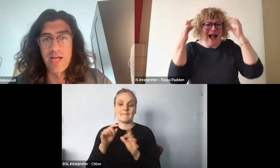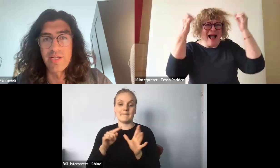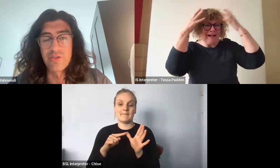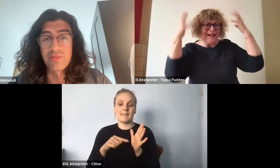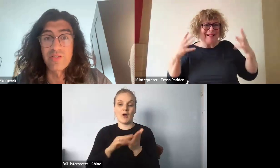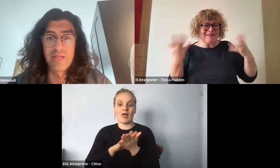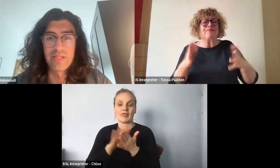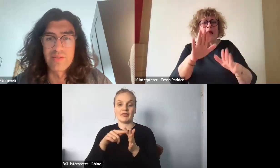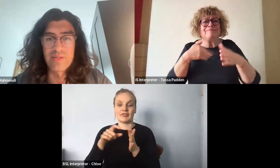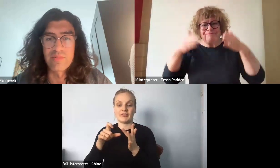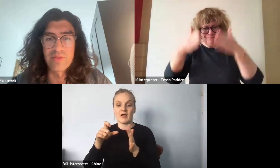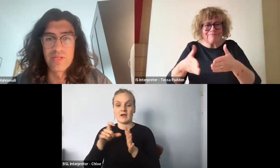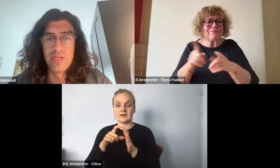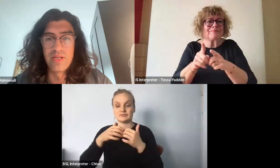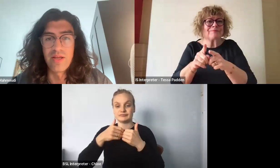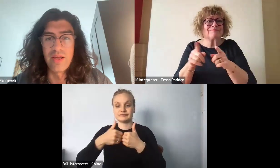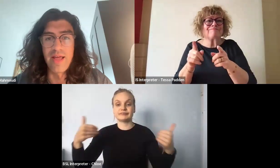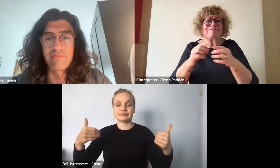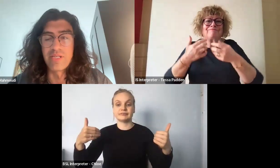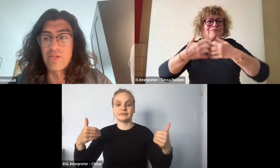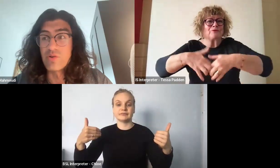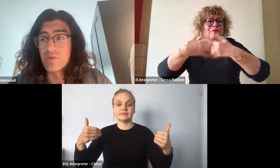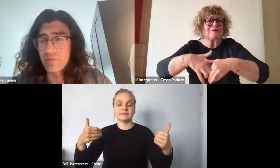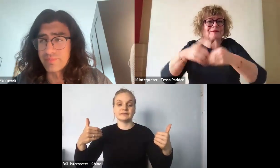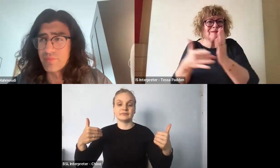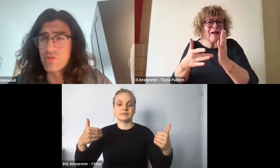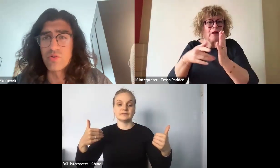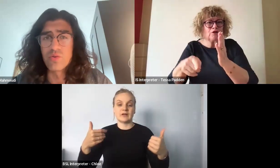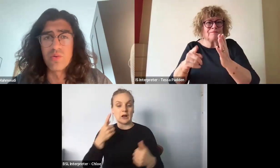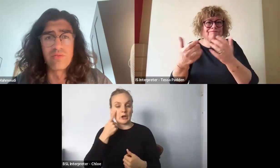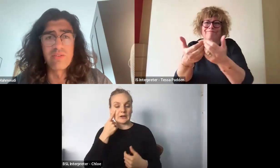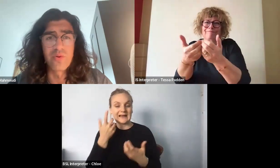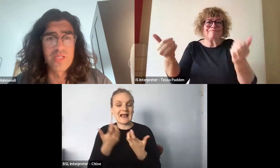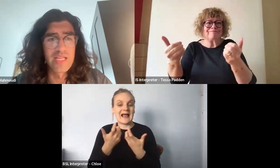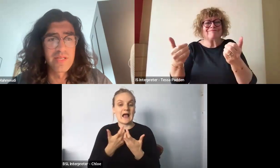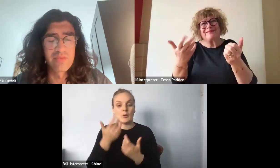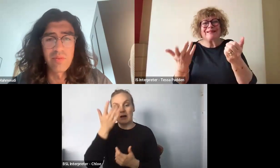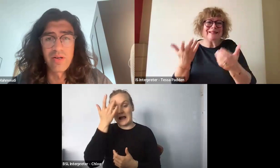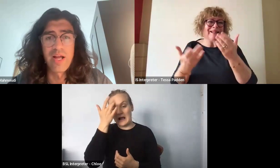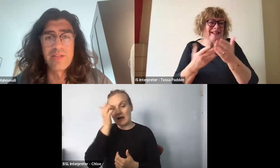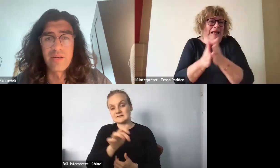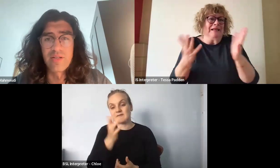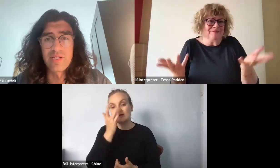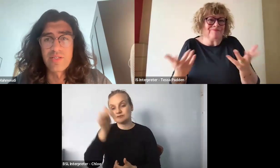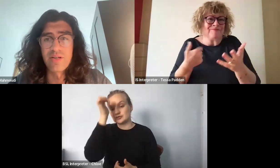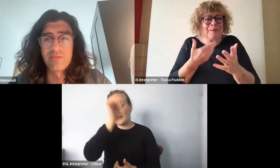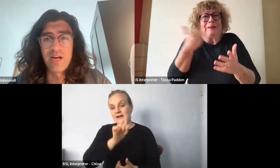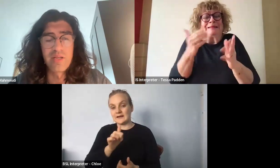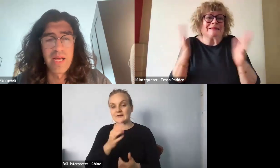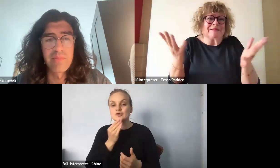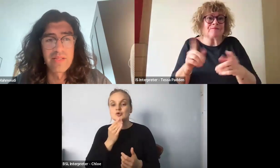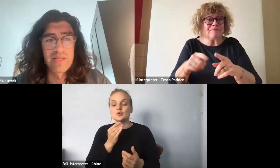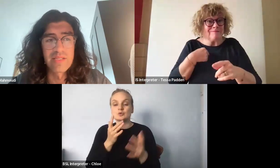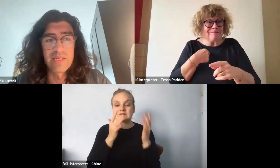which AI-driven surveillance systems have been used to reinforce aspects of apartheid in the context of